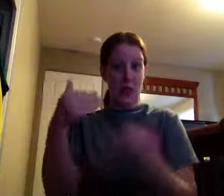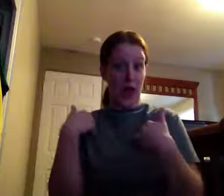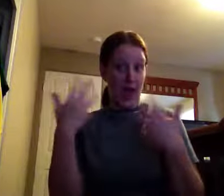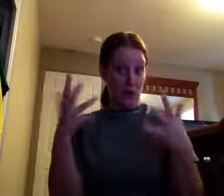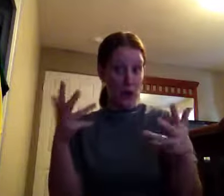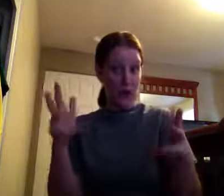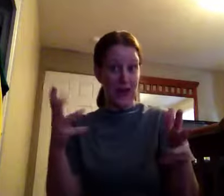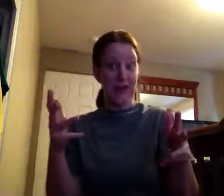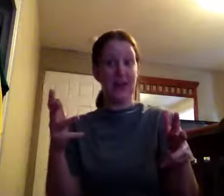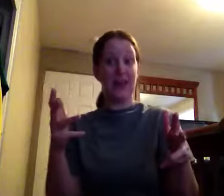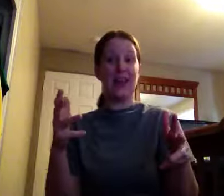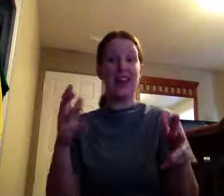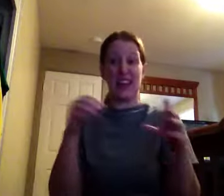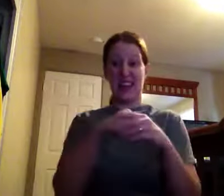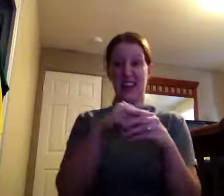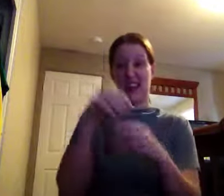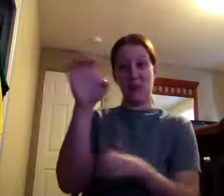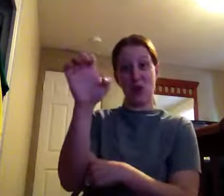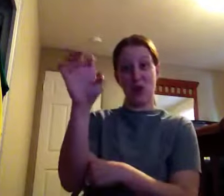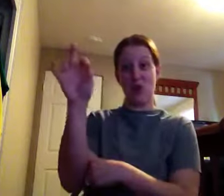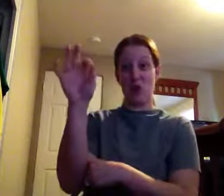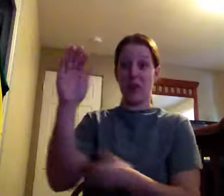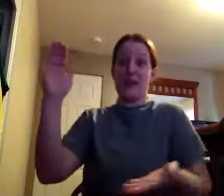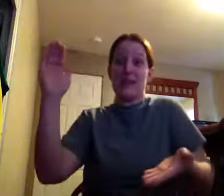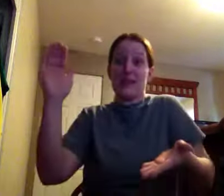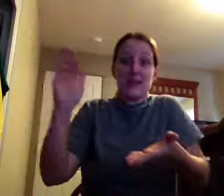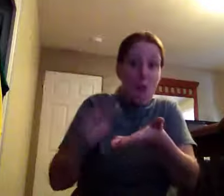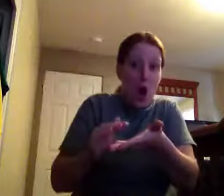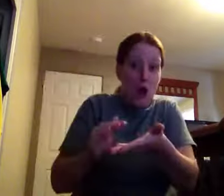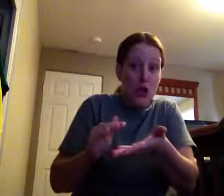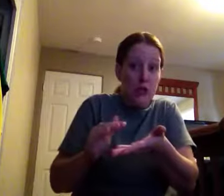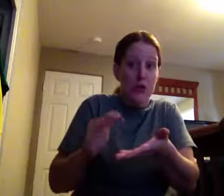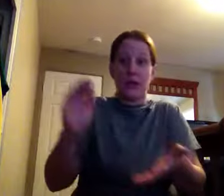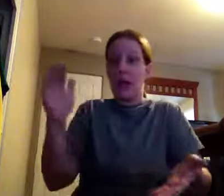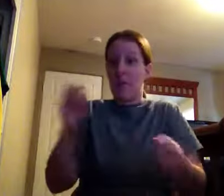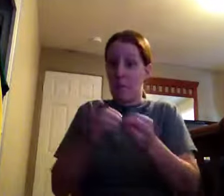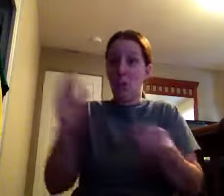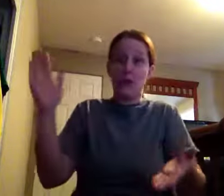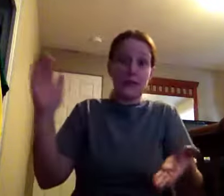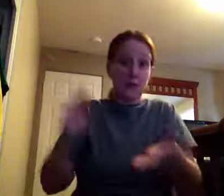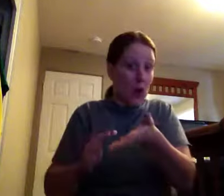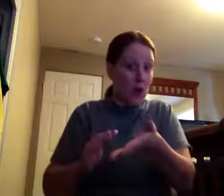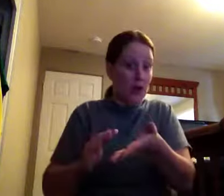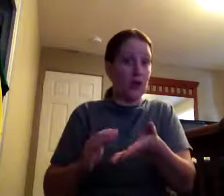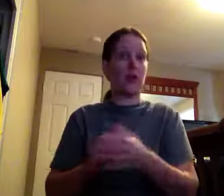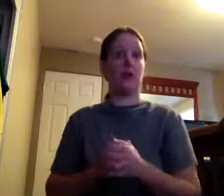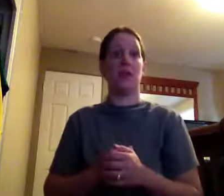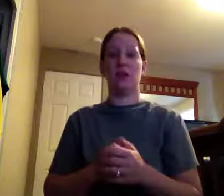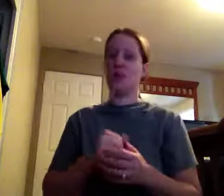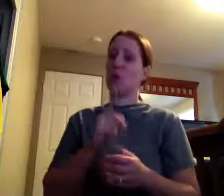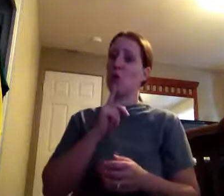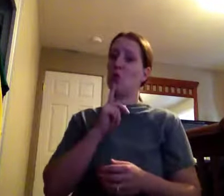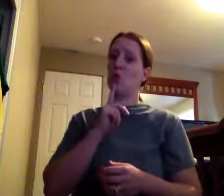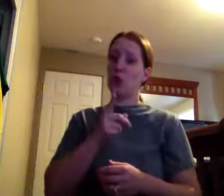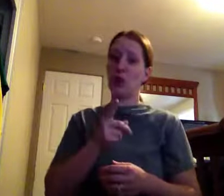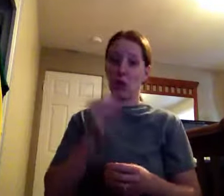empirical formula is smaller. Isn't this smaller than this? So that tells me the mass of what it really is heavier than